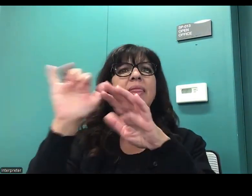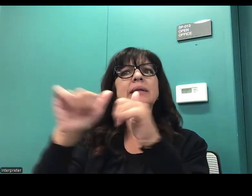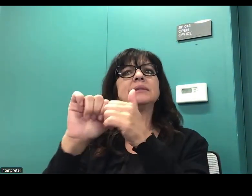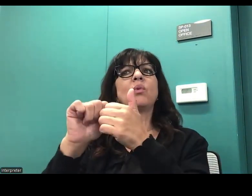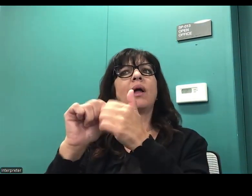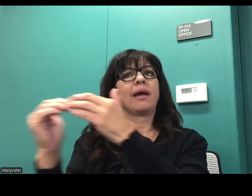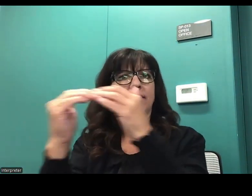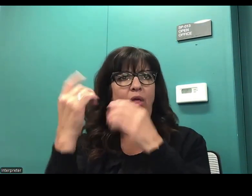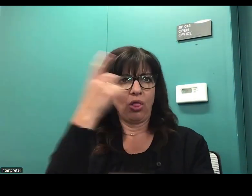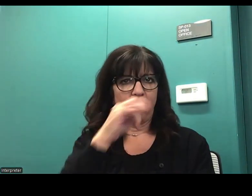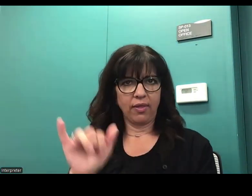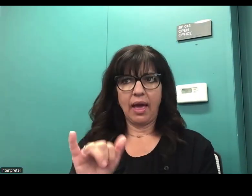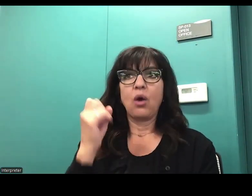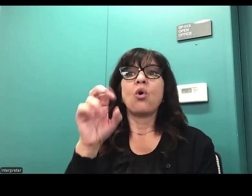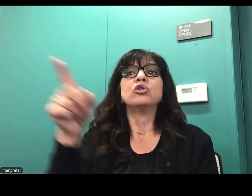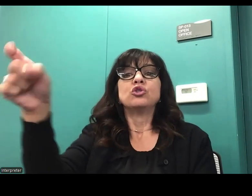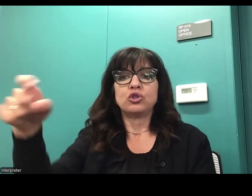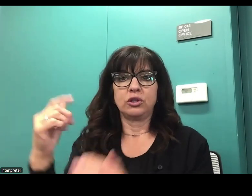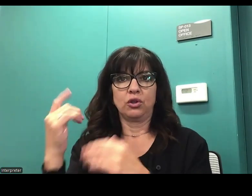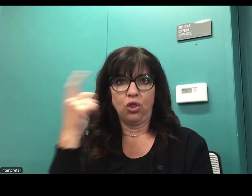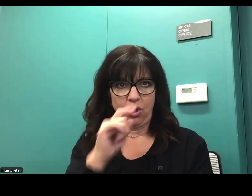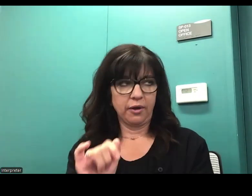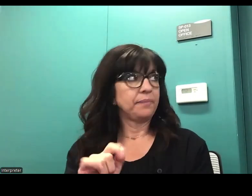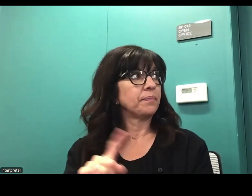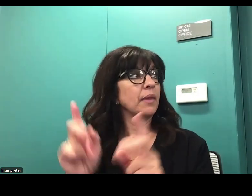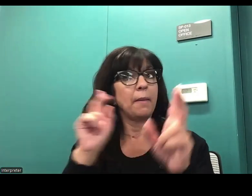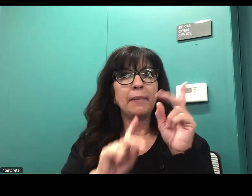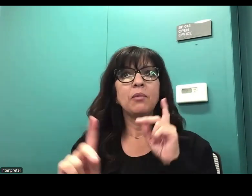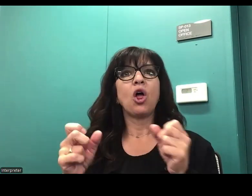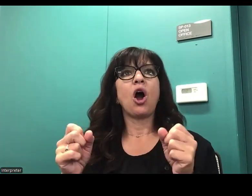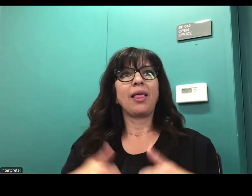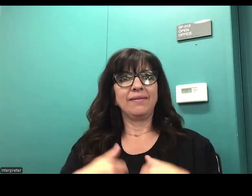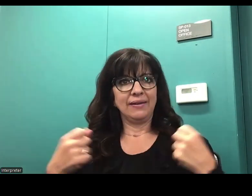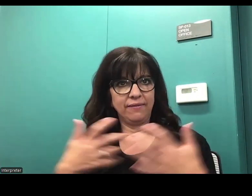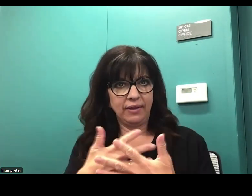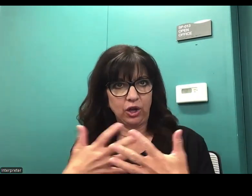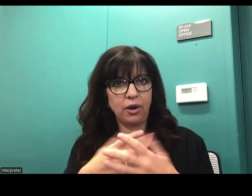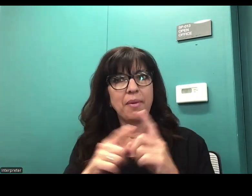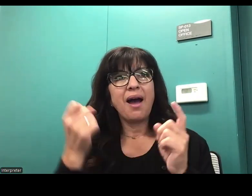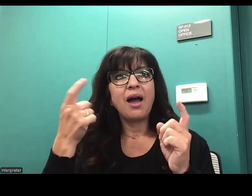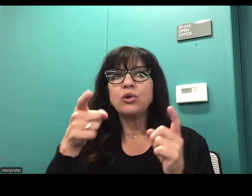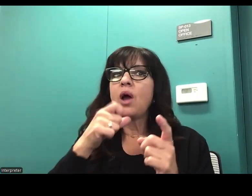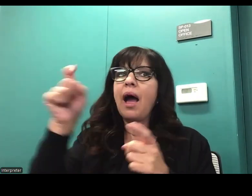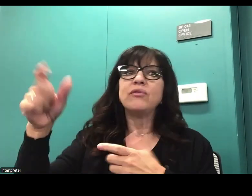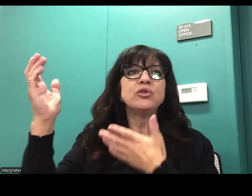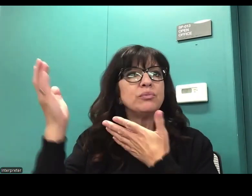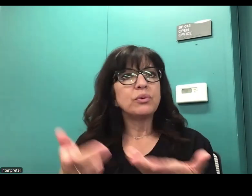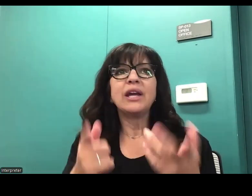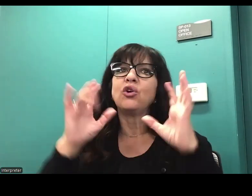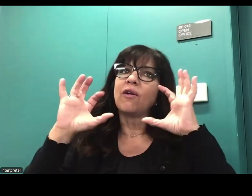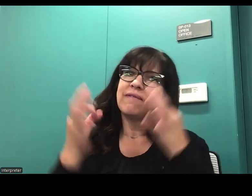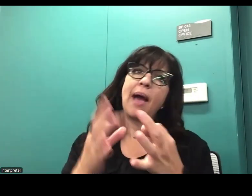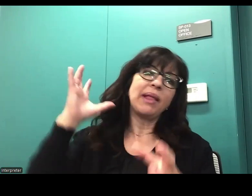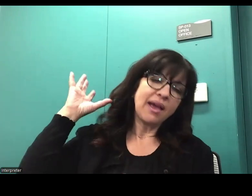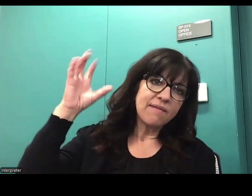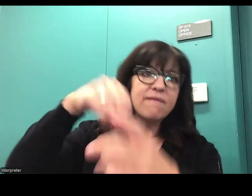like, or should look like. But people are living in fear. Now, granted, you don't have to bring your family life